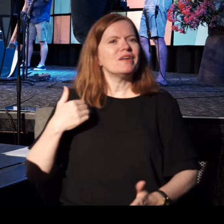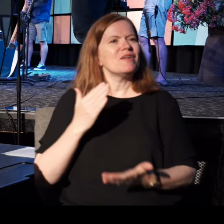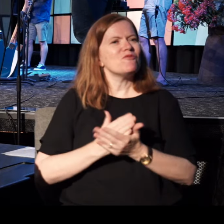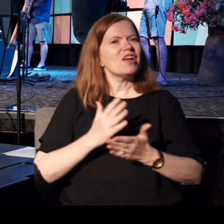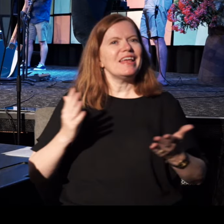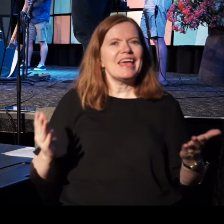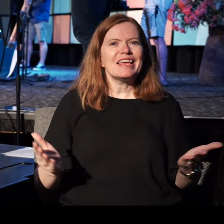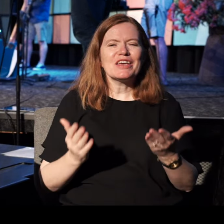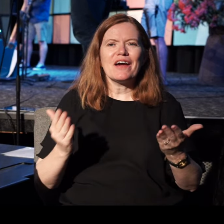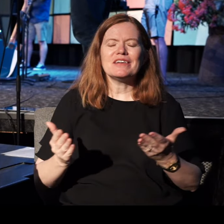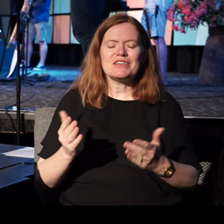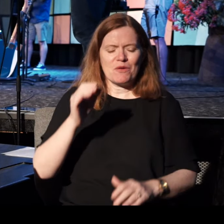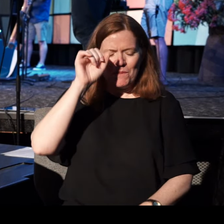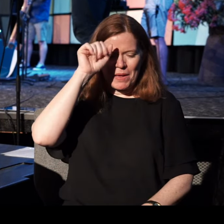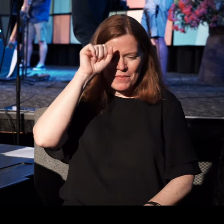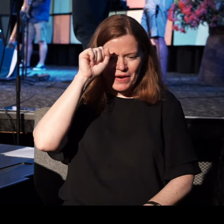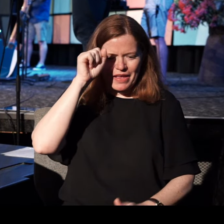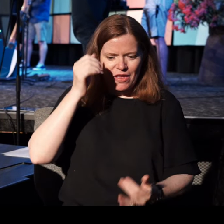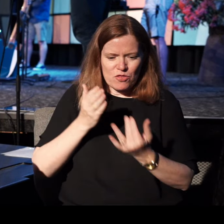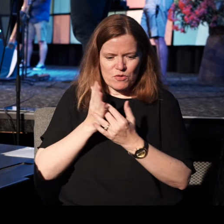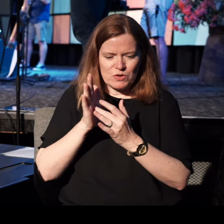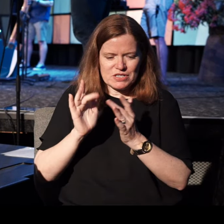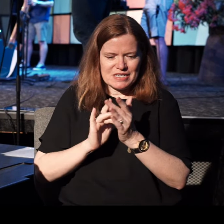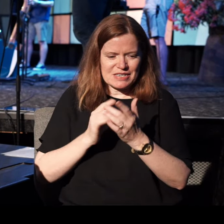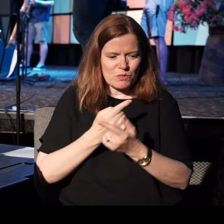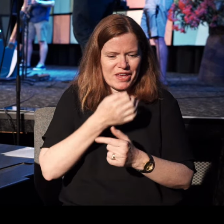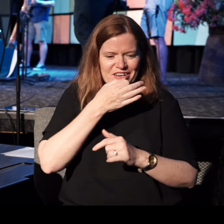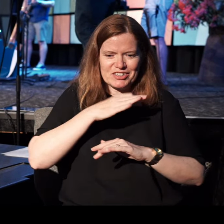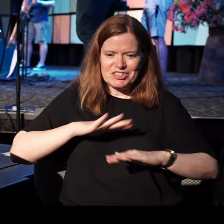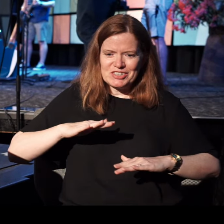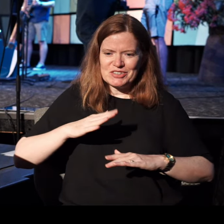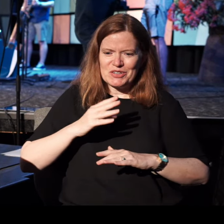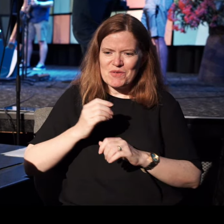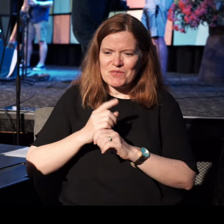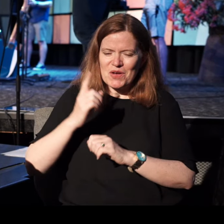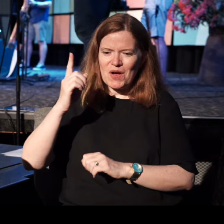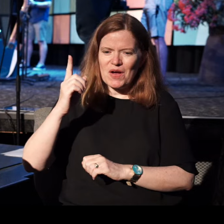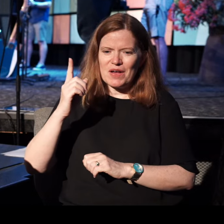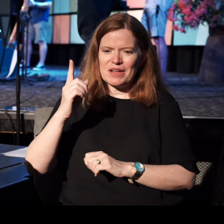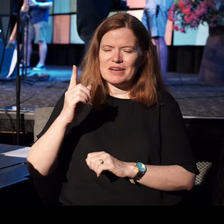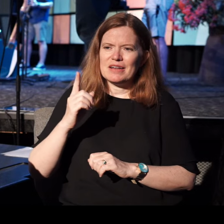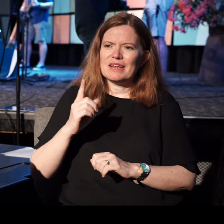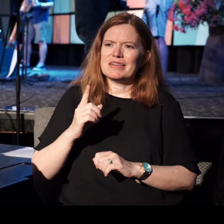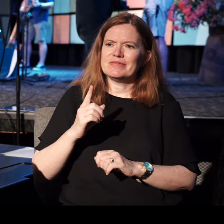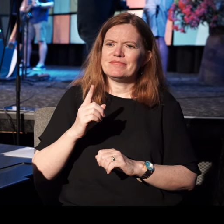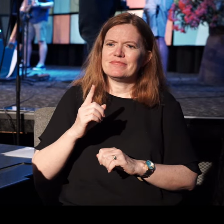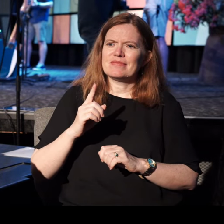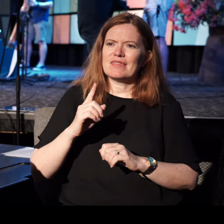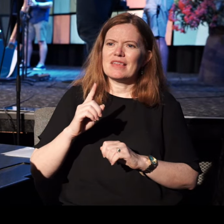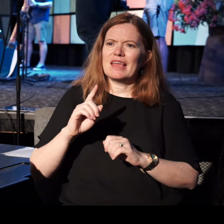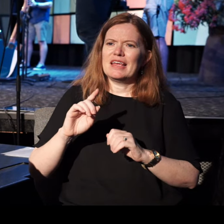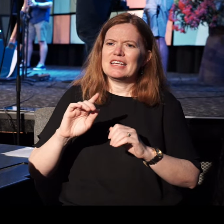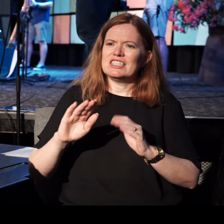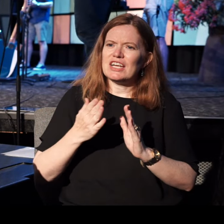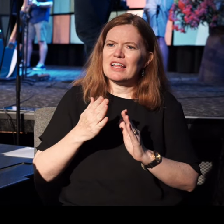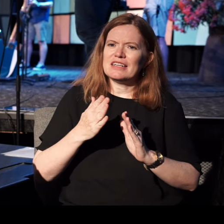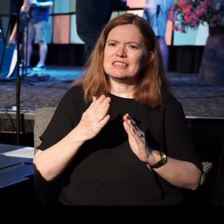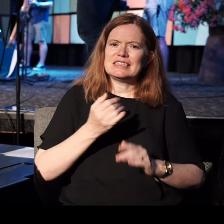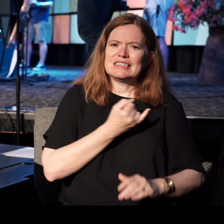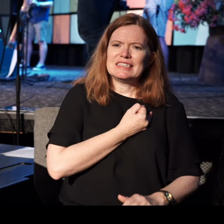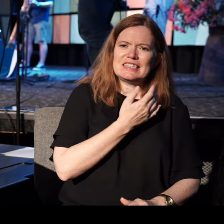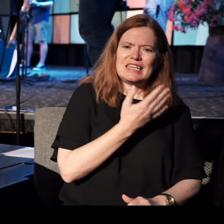morning this morning, remembering that through Christ we are children of God, but the challenge of not being apathetic